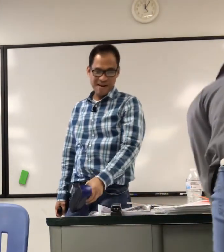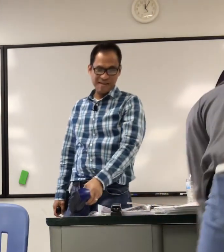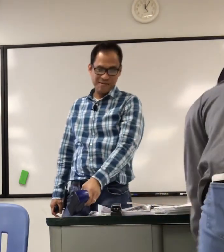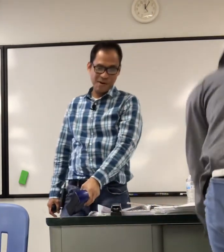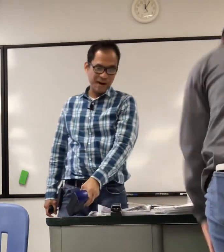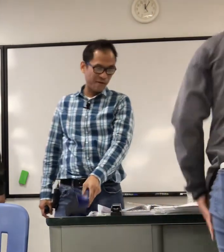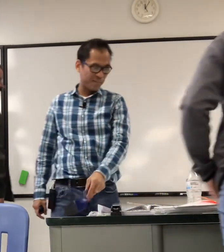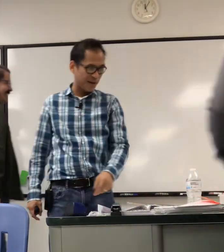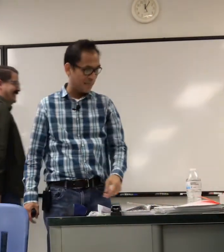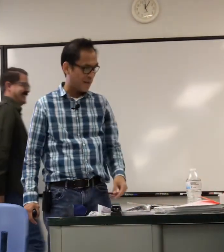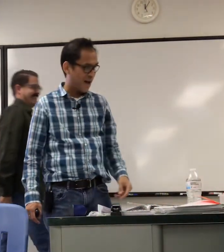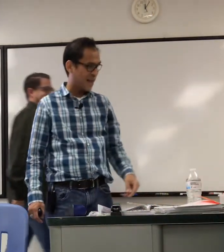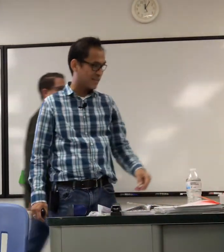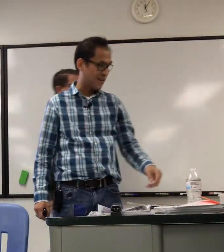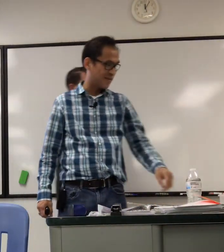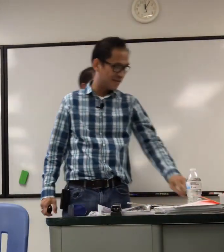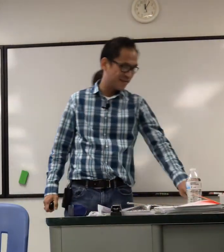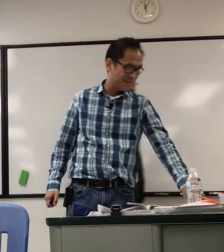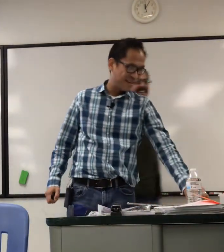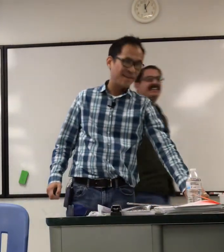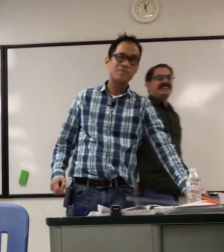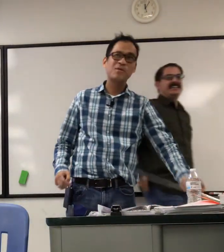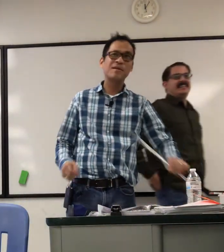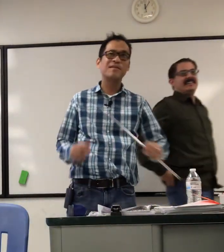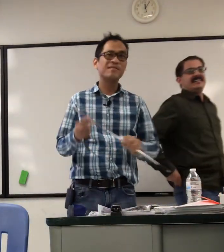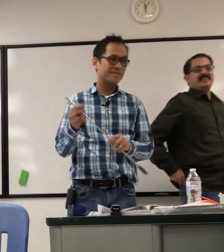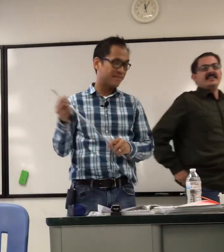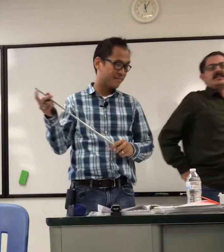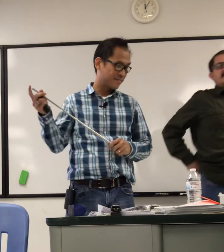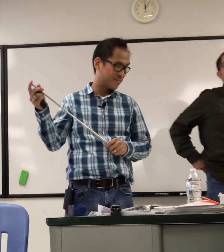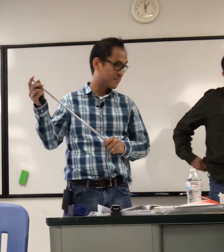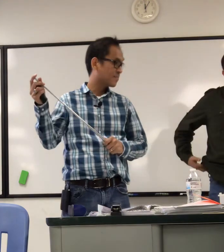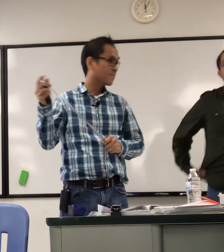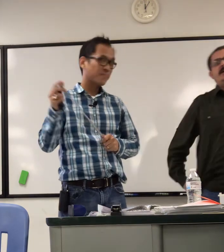Yeah, all right. Well, no one ever complained about that, so it is what it is.